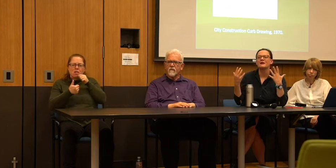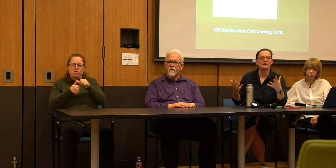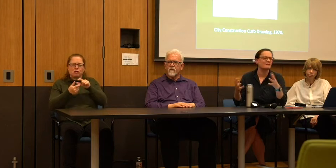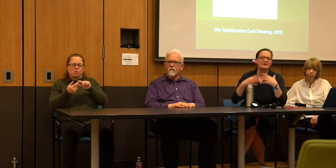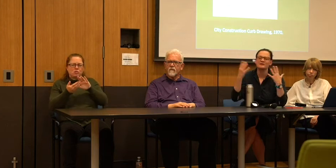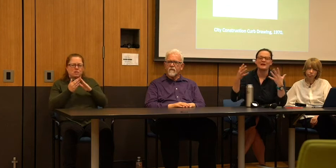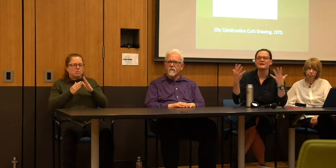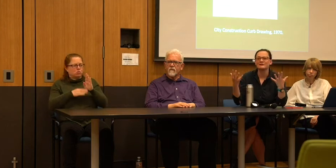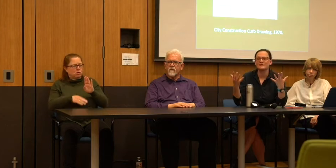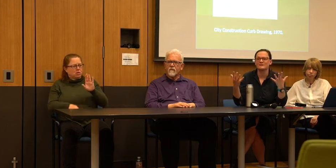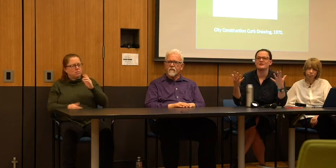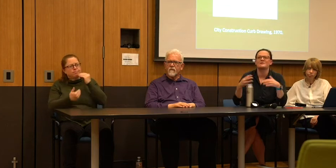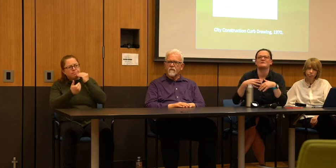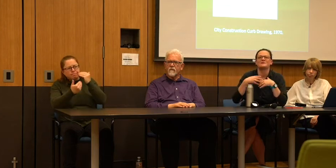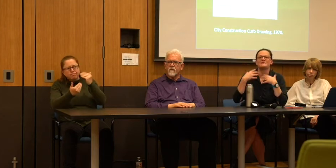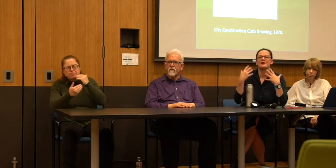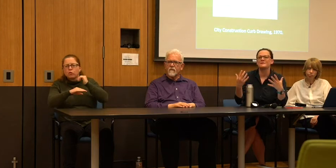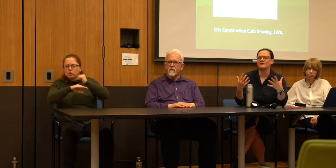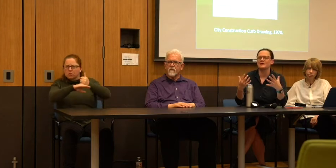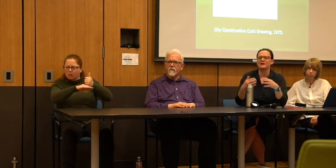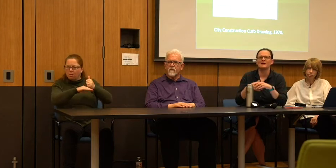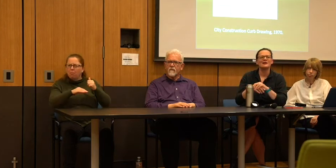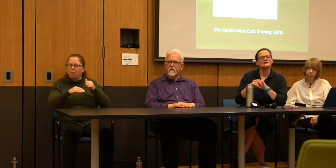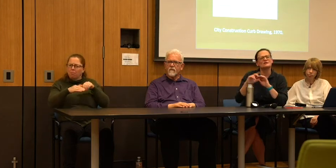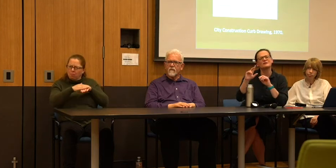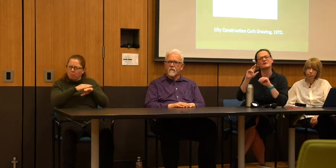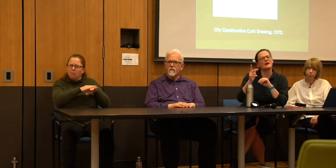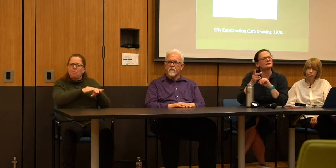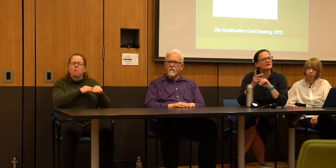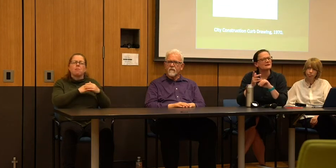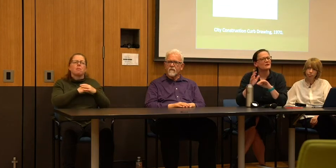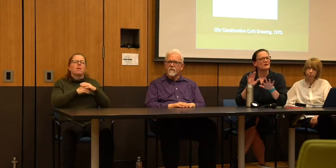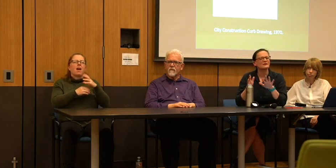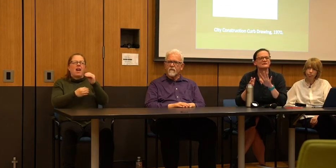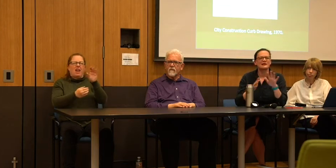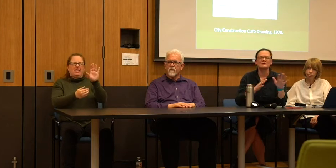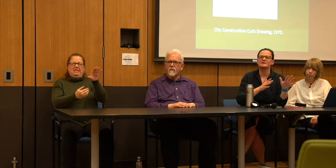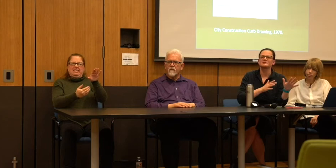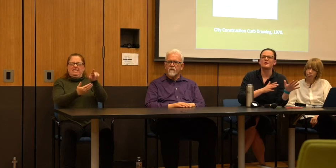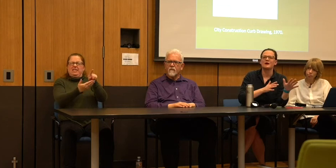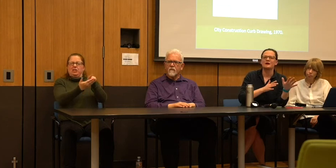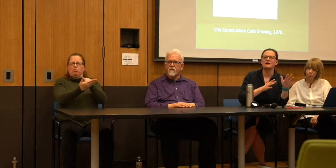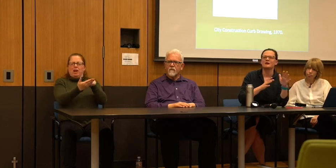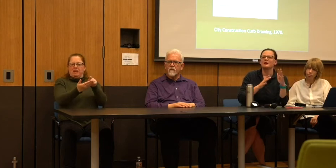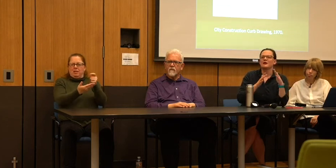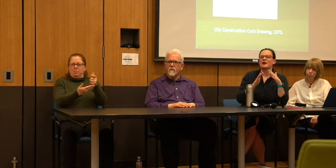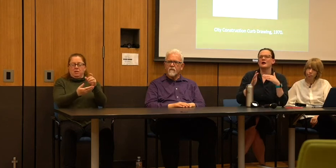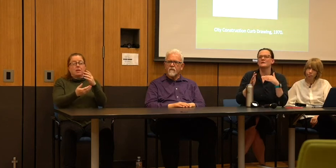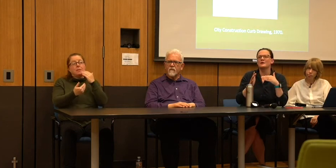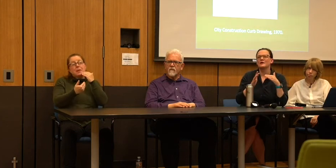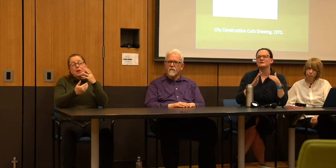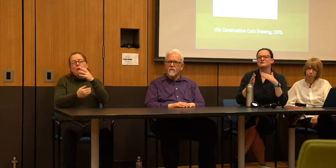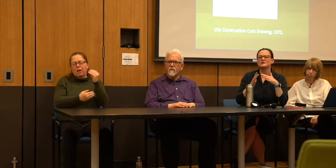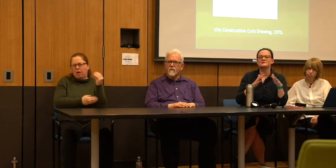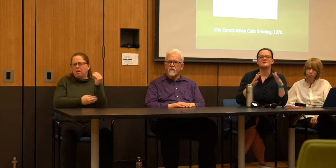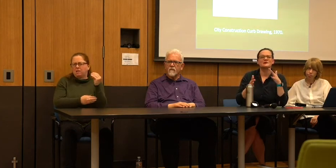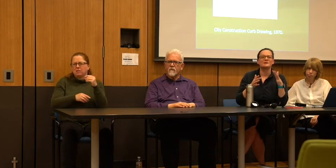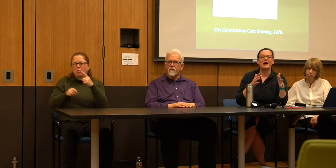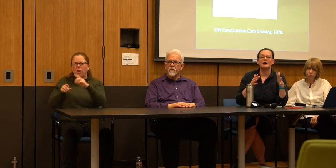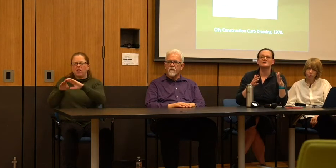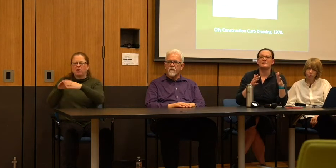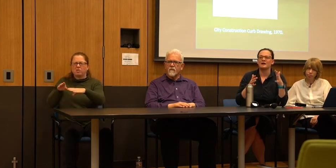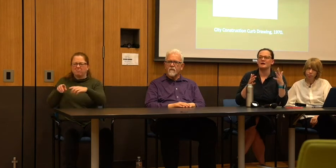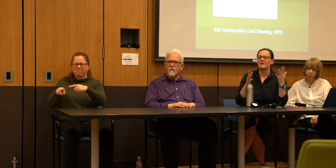from the very, thanking them for them and from the very beginning, sort of correcting their work, saying, well, there's one, one of these curbs is